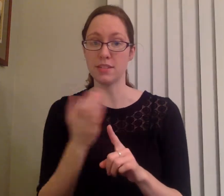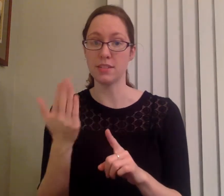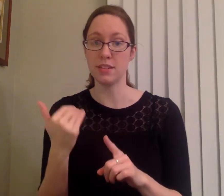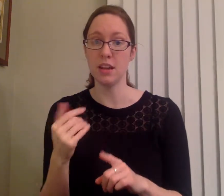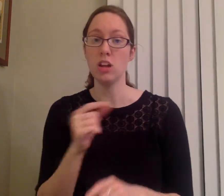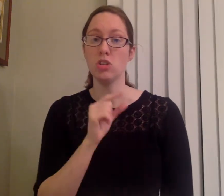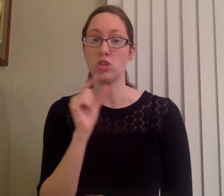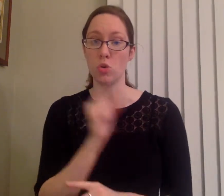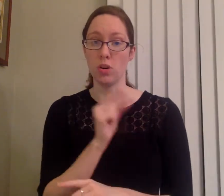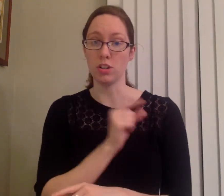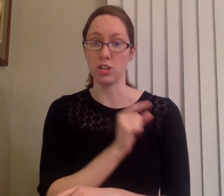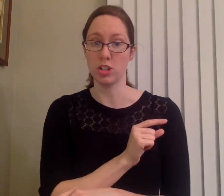missed George.